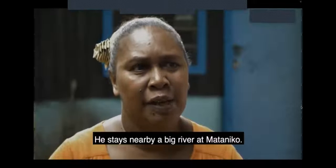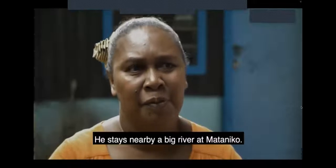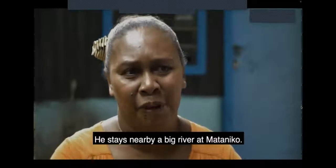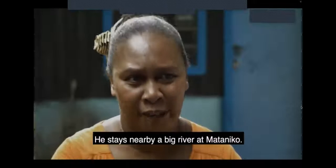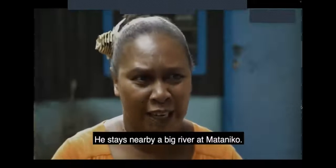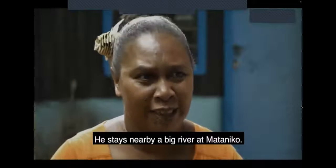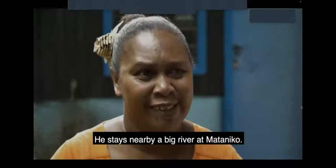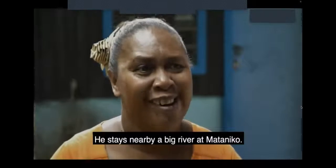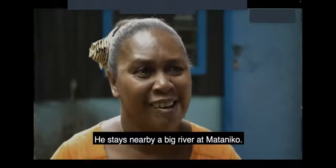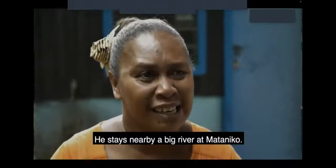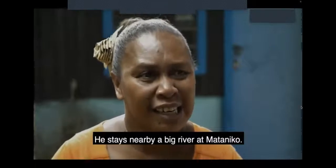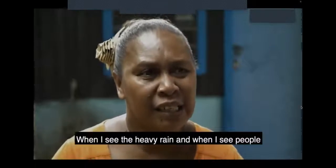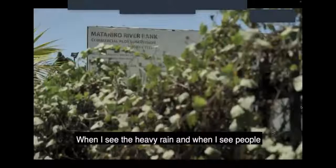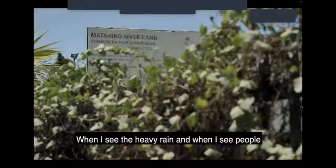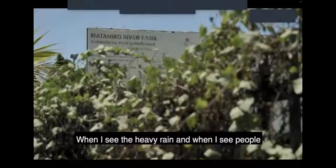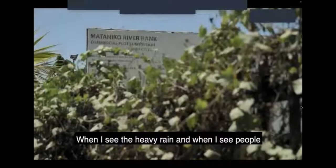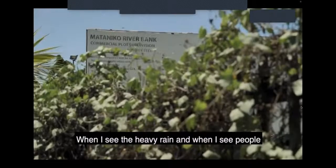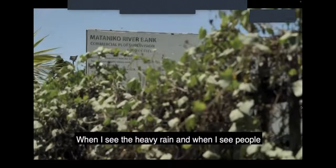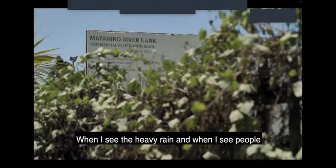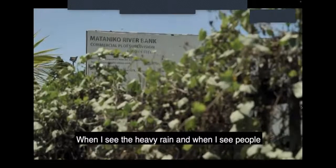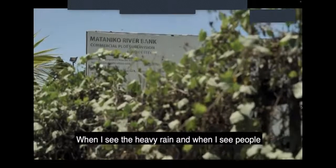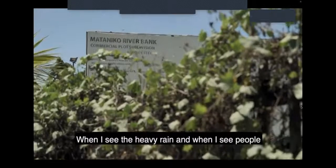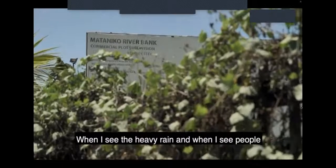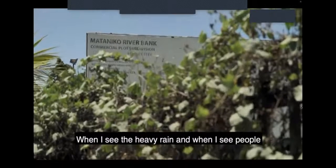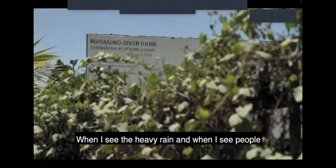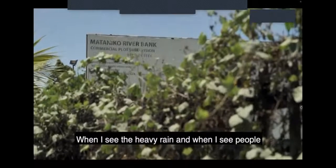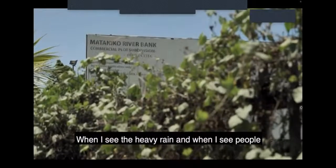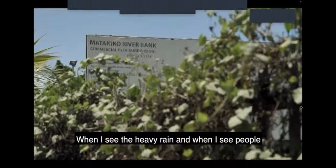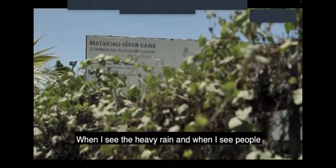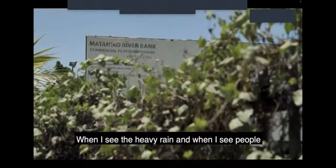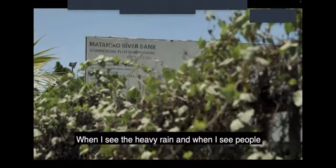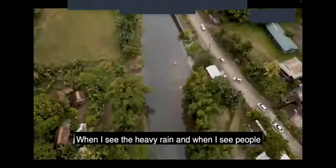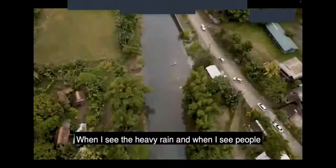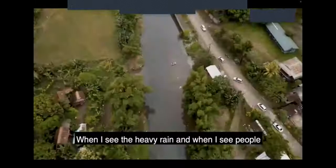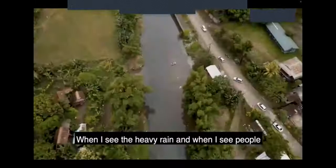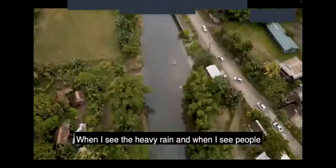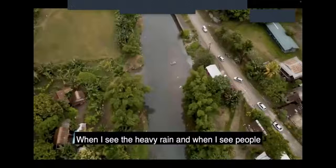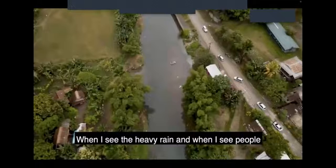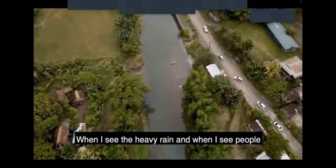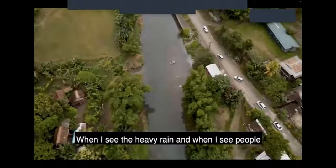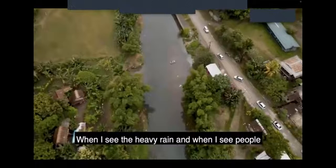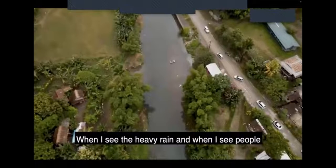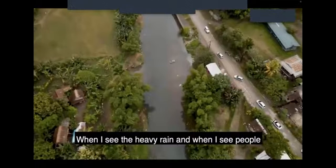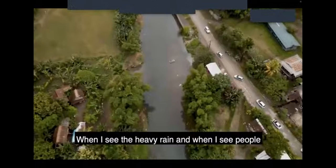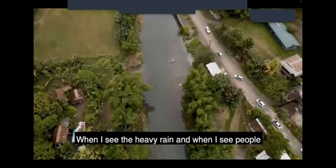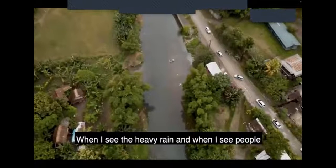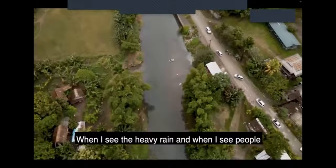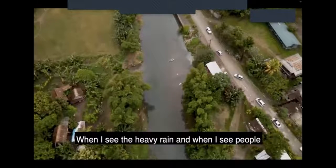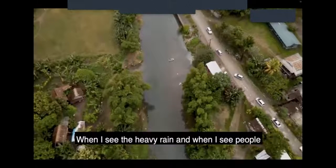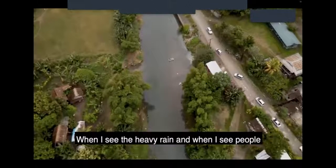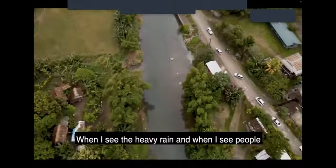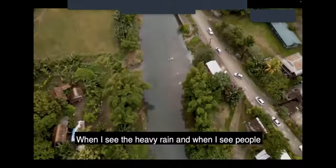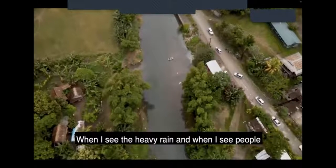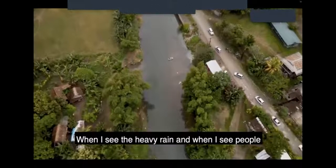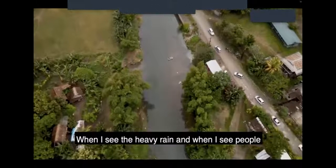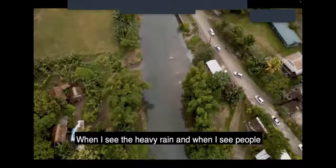at Matanico. When I see the heavy rain and when